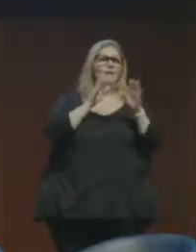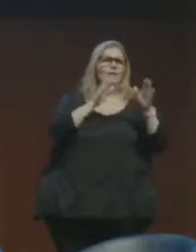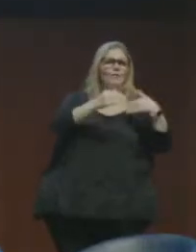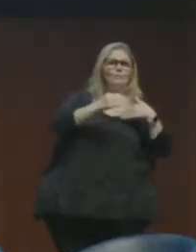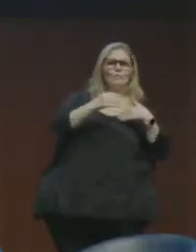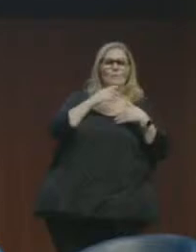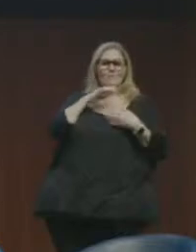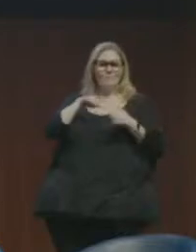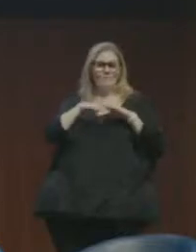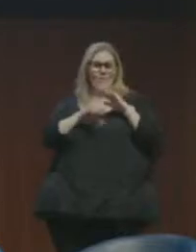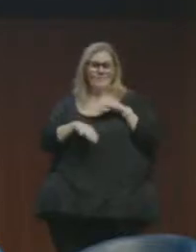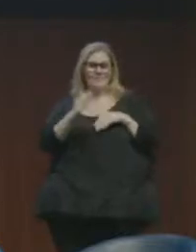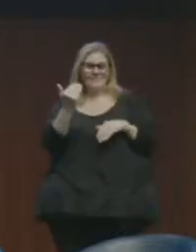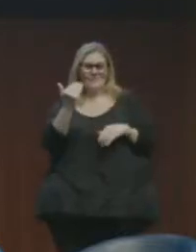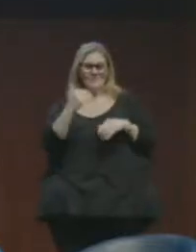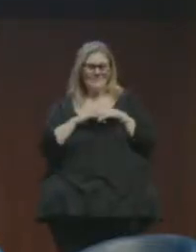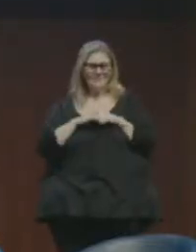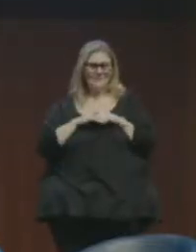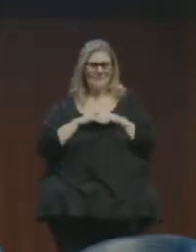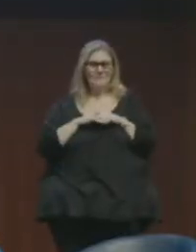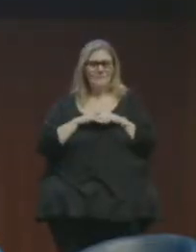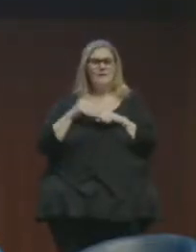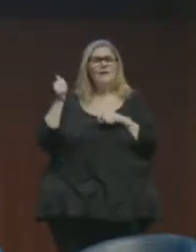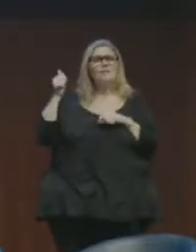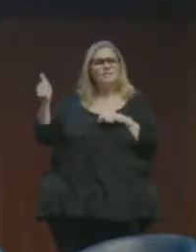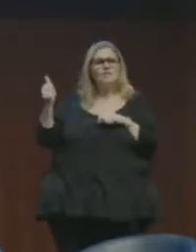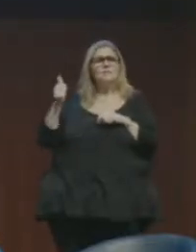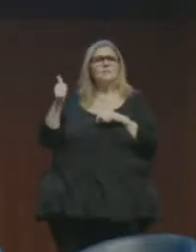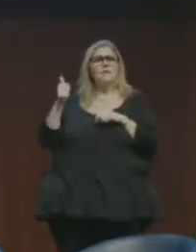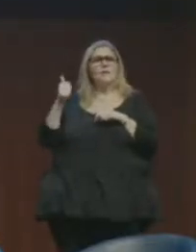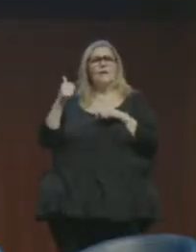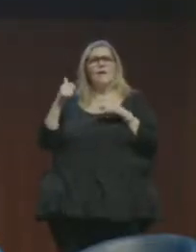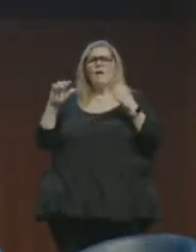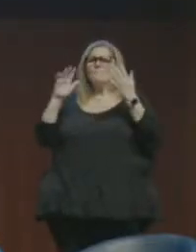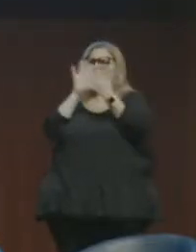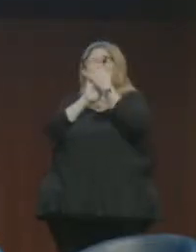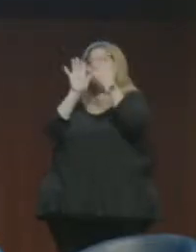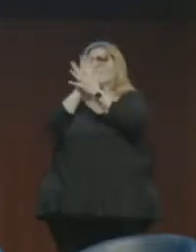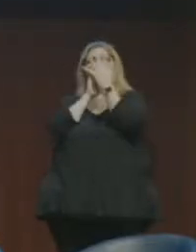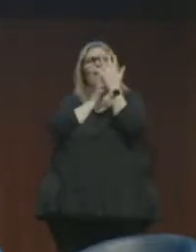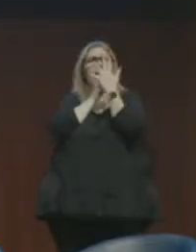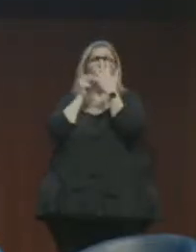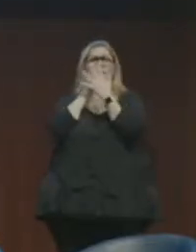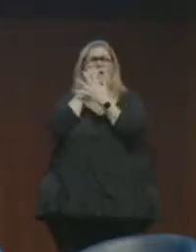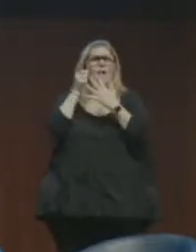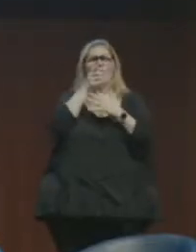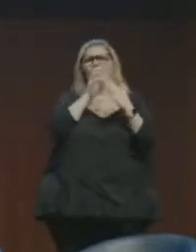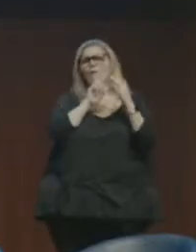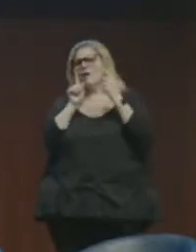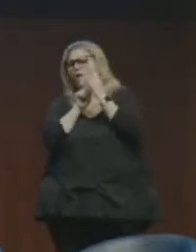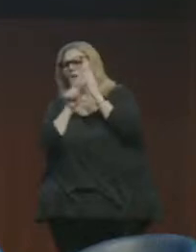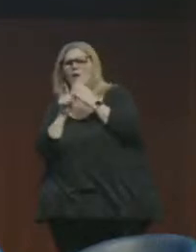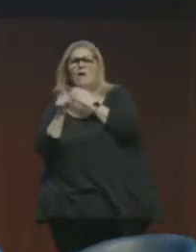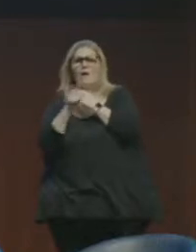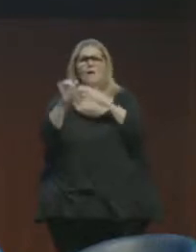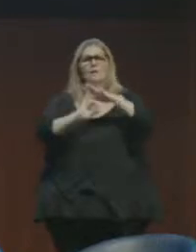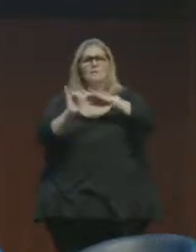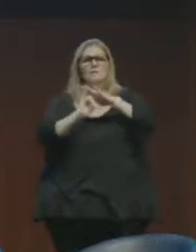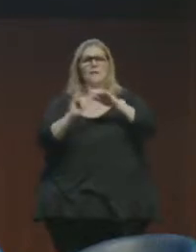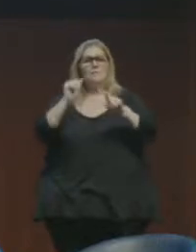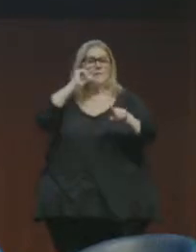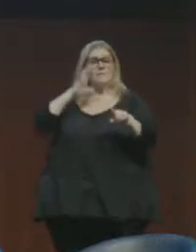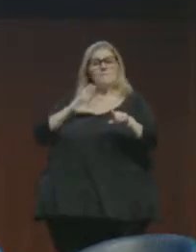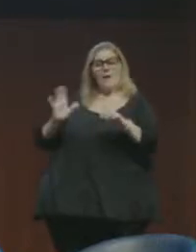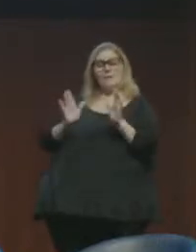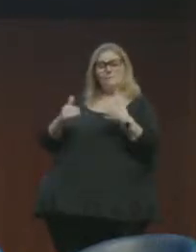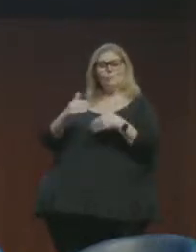for less than 15. She navigates folks in mask, subway, madam's